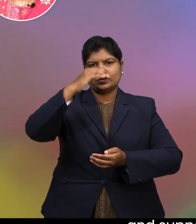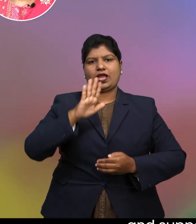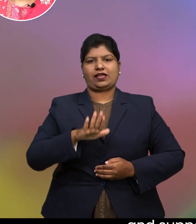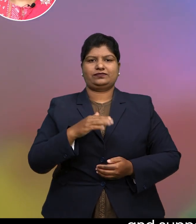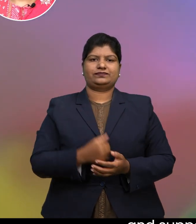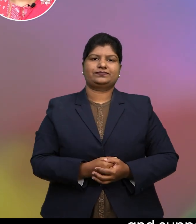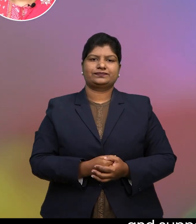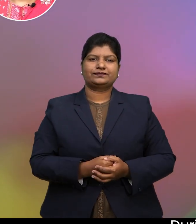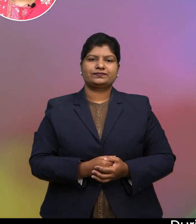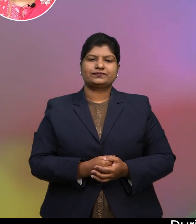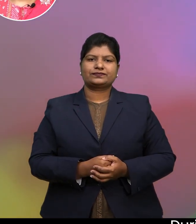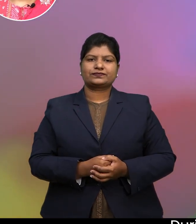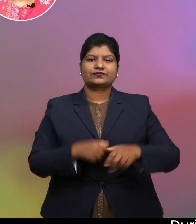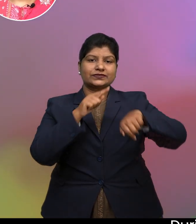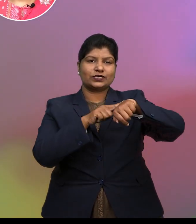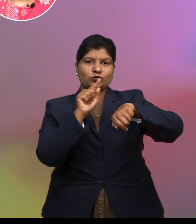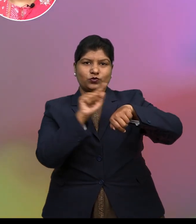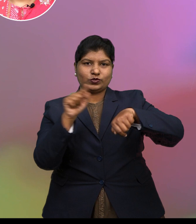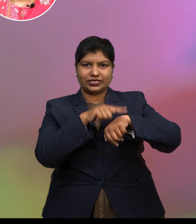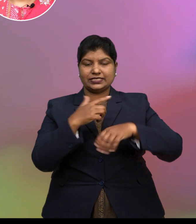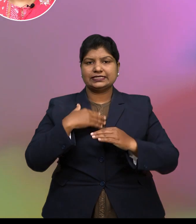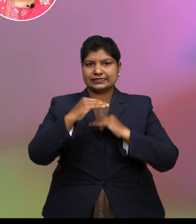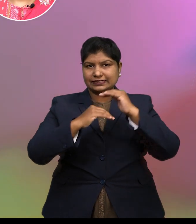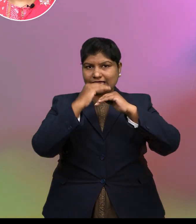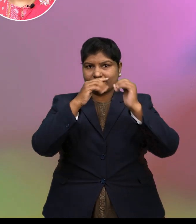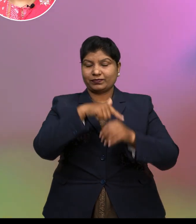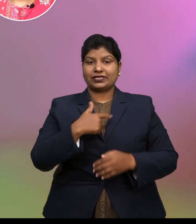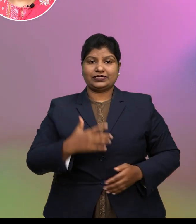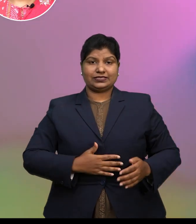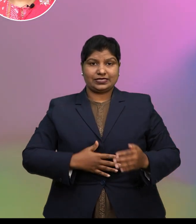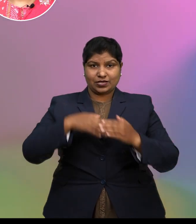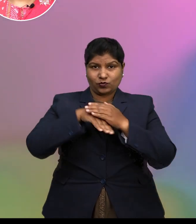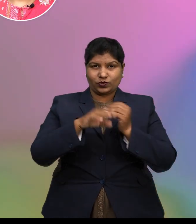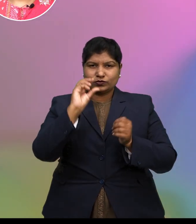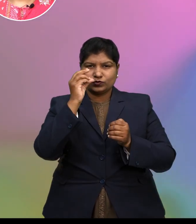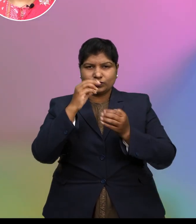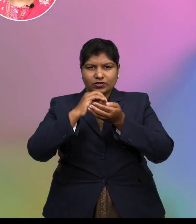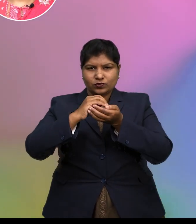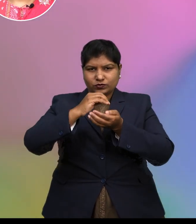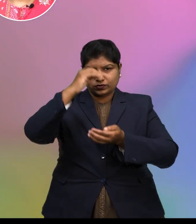During the development of the embryo,